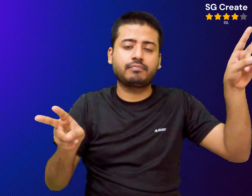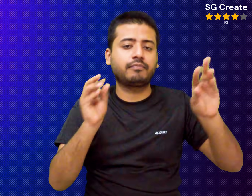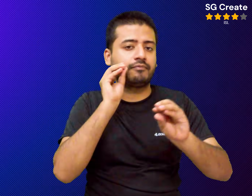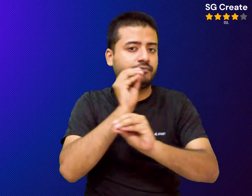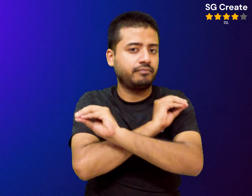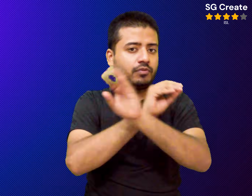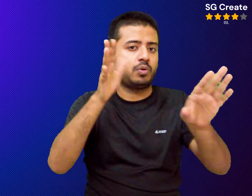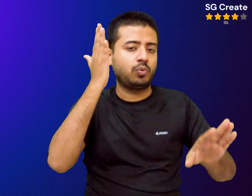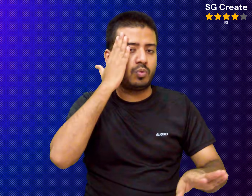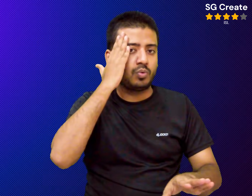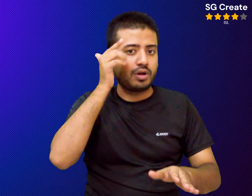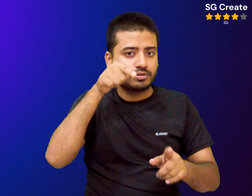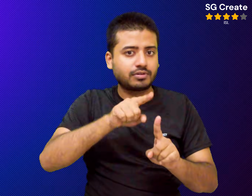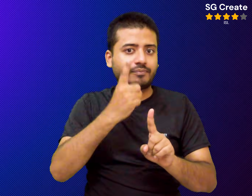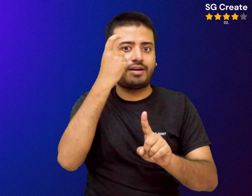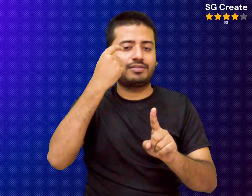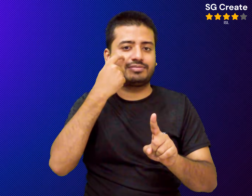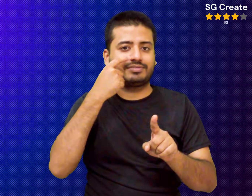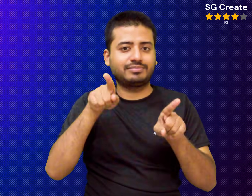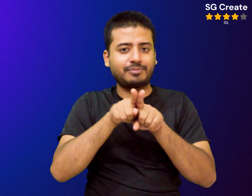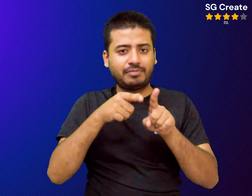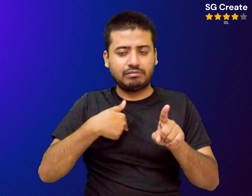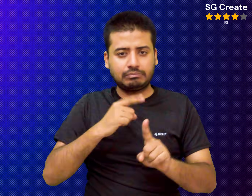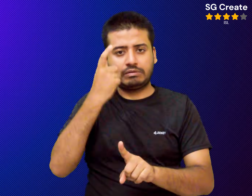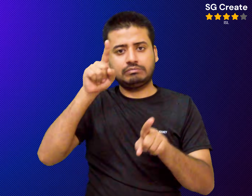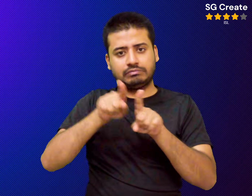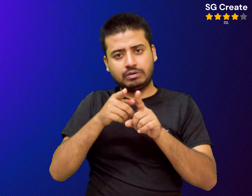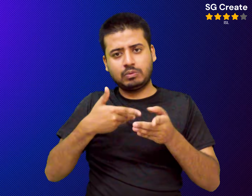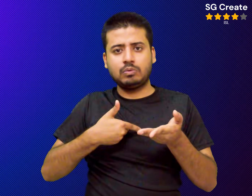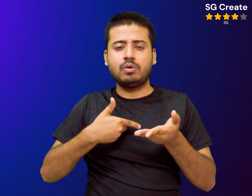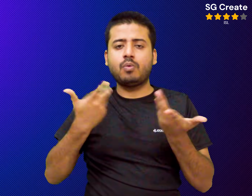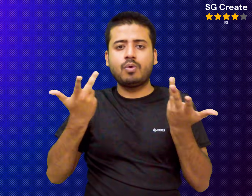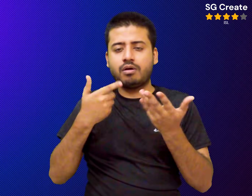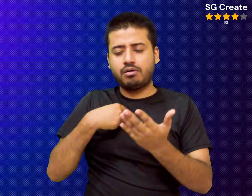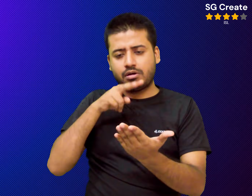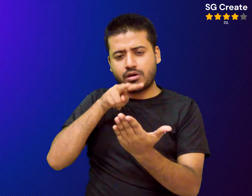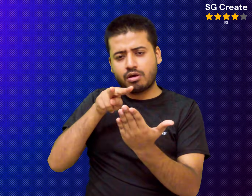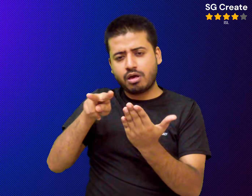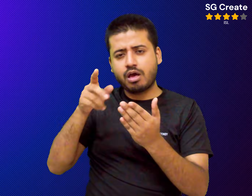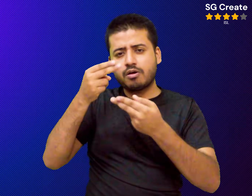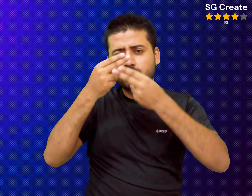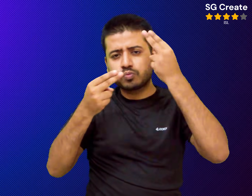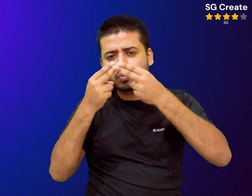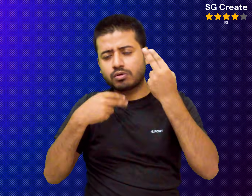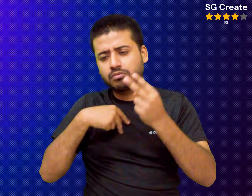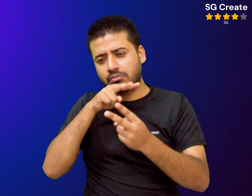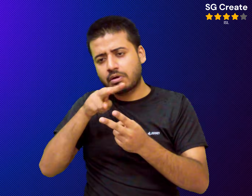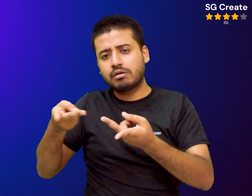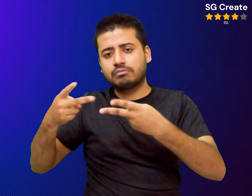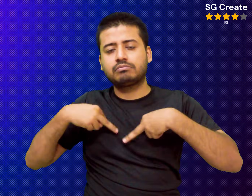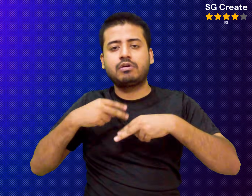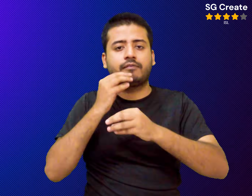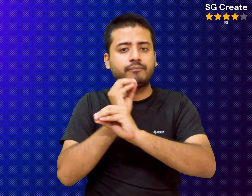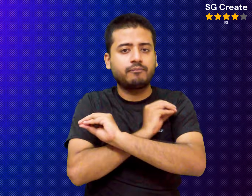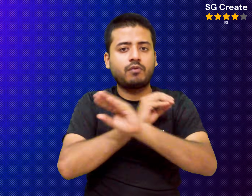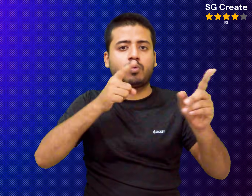and storage. Honeydew, a sugary substance produced by aphids, is a primary food source for honeypot